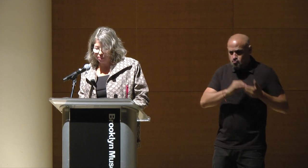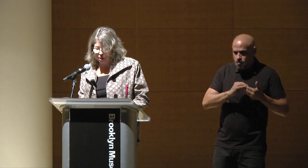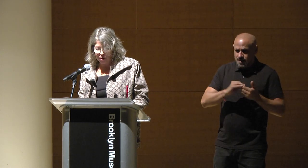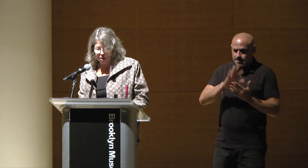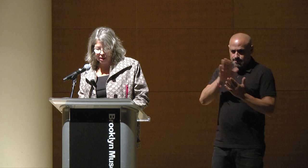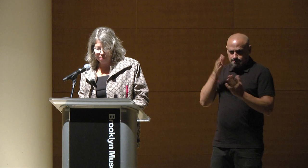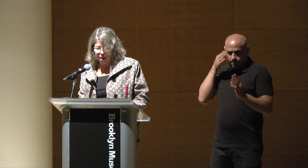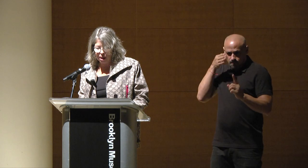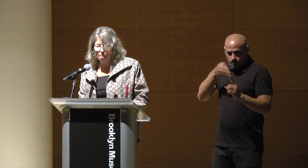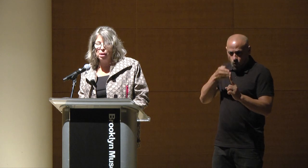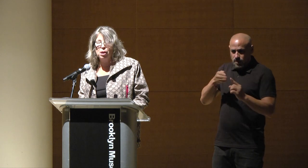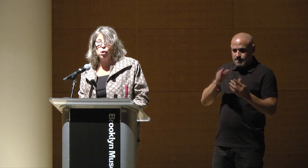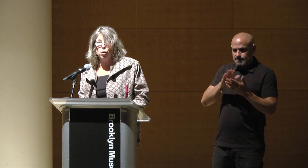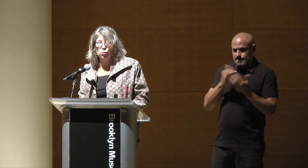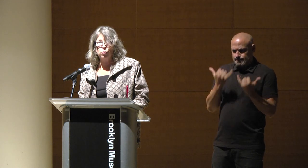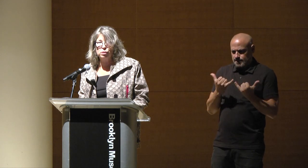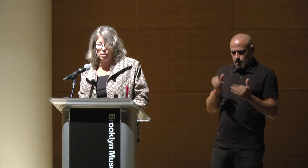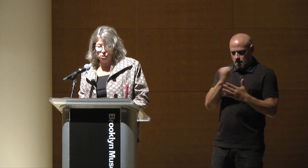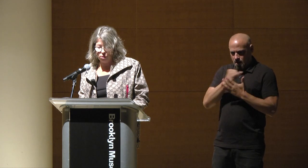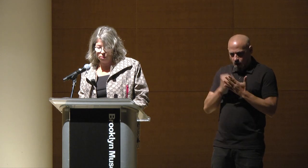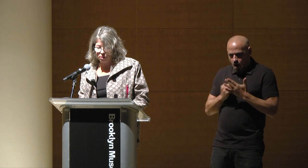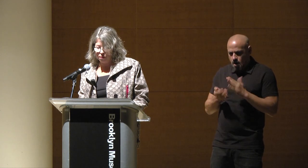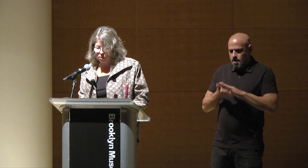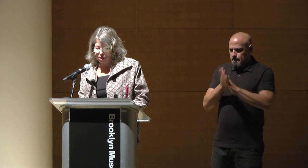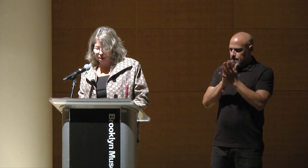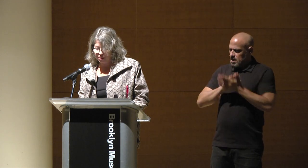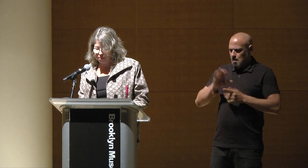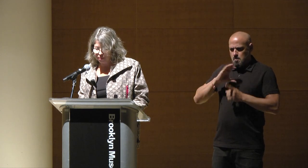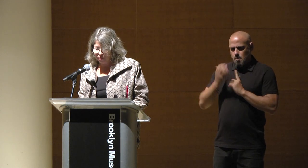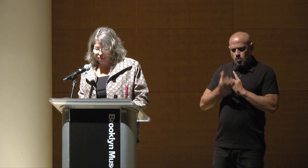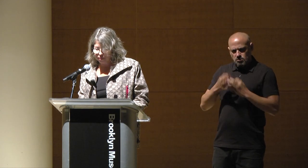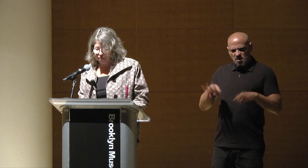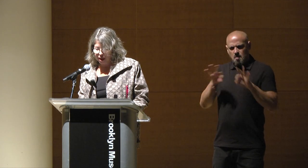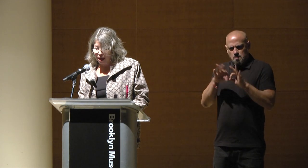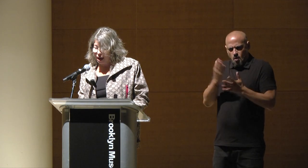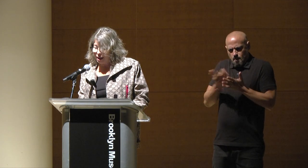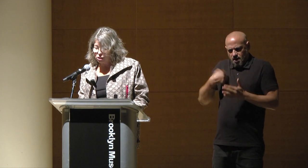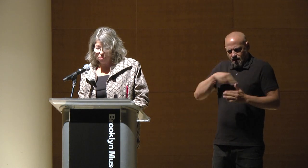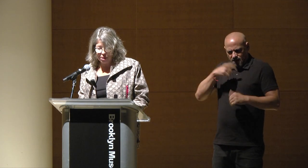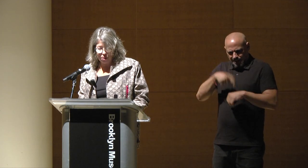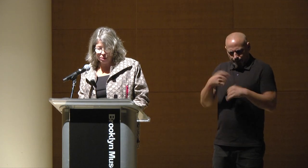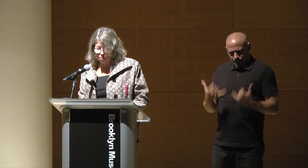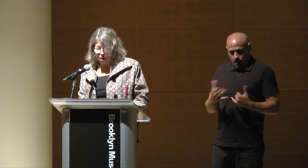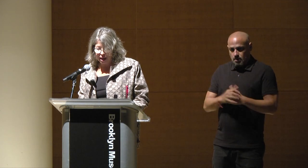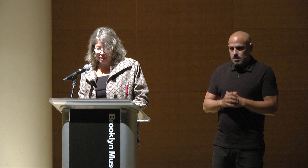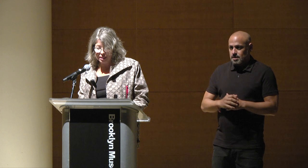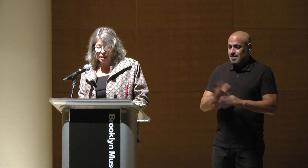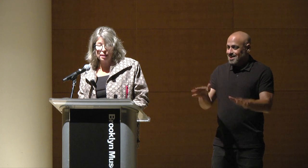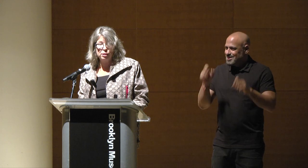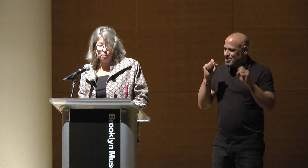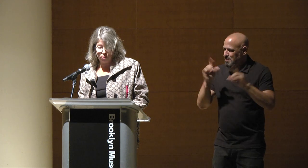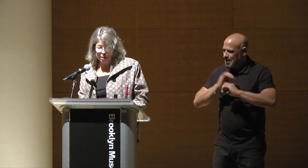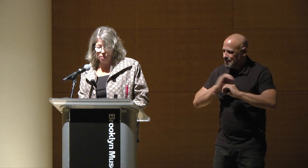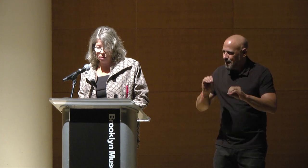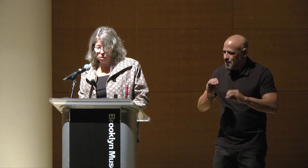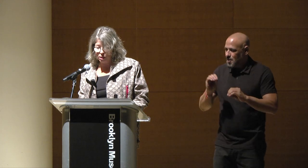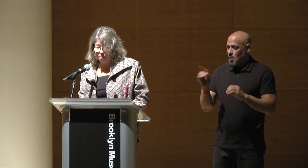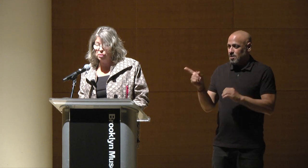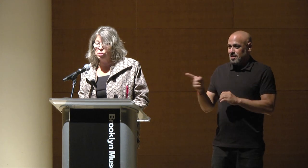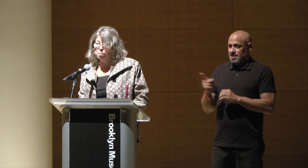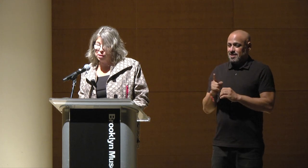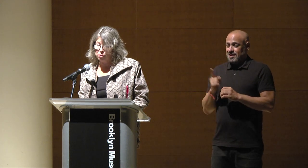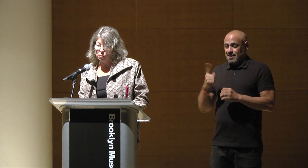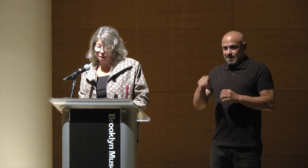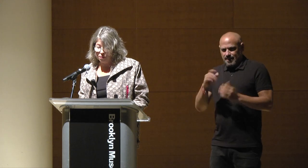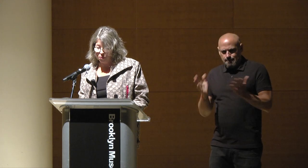on contemporary art have become cultural touchstones of our times. And it should be no surprise that Supreme urged